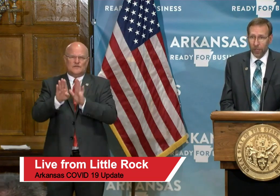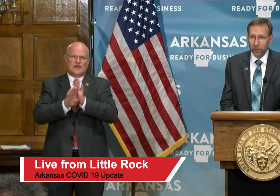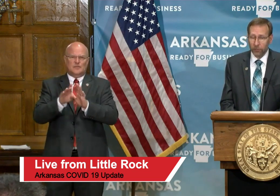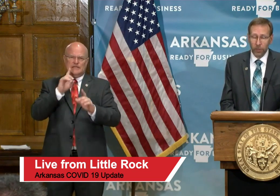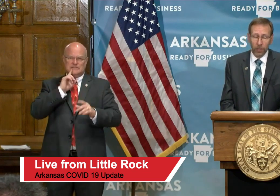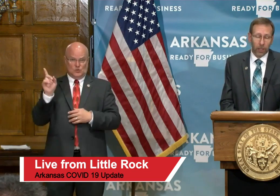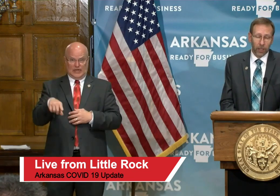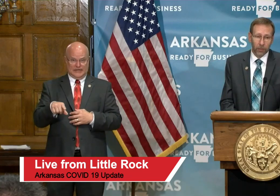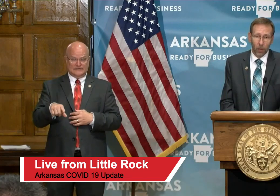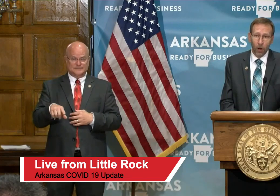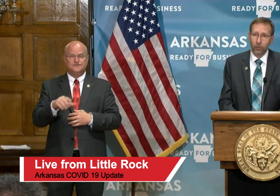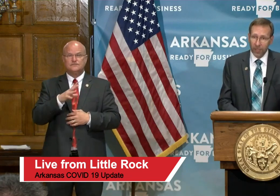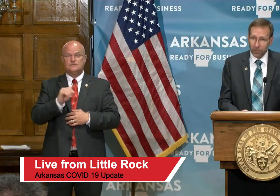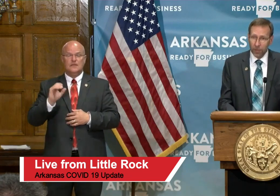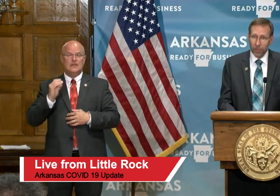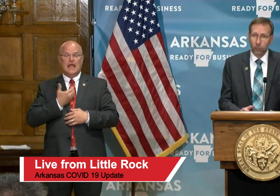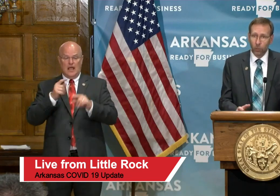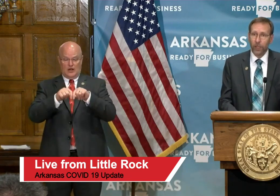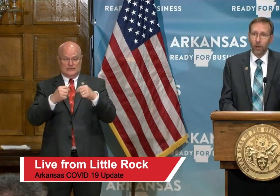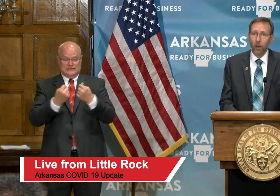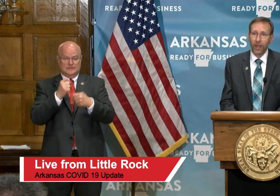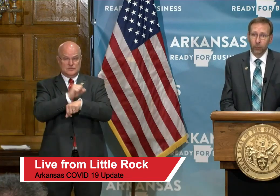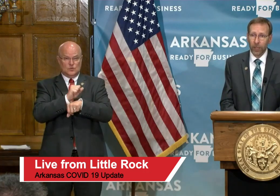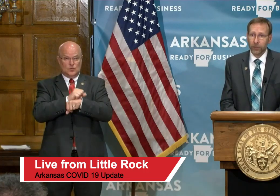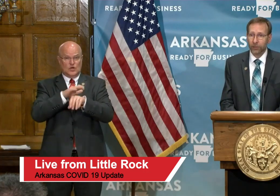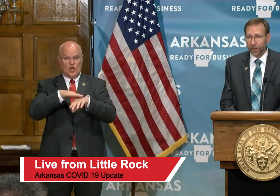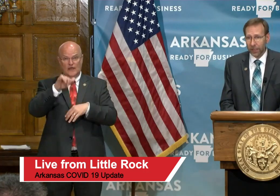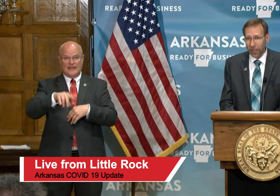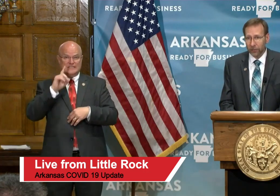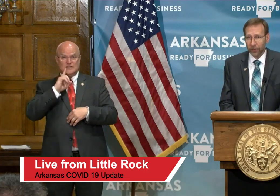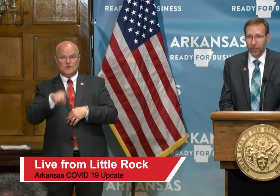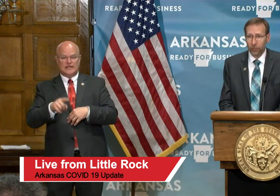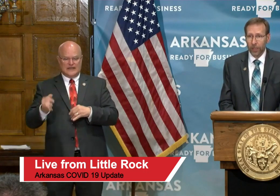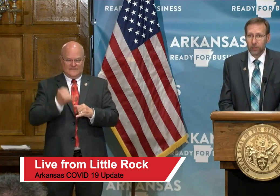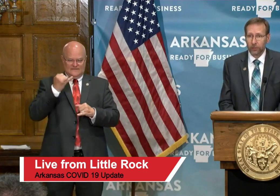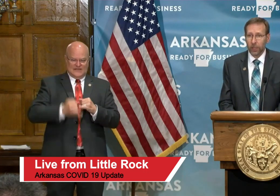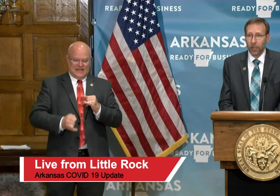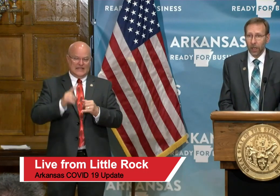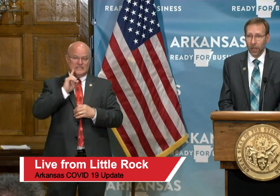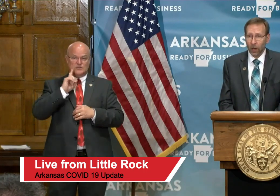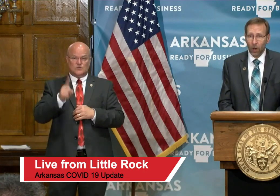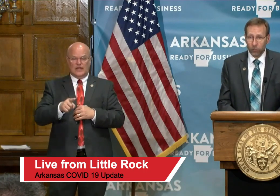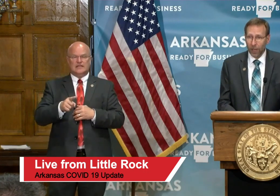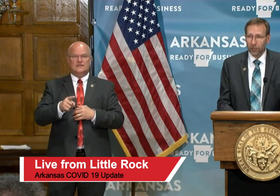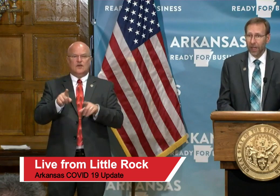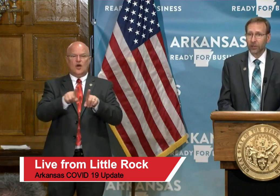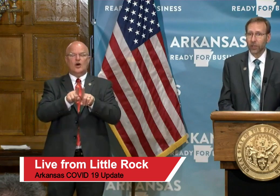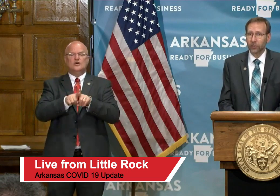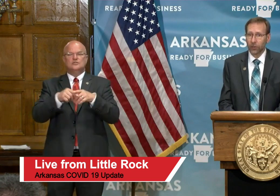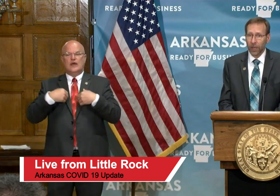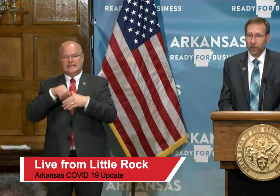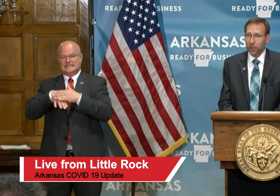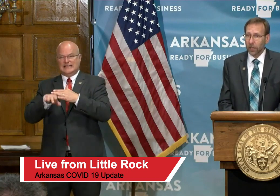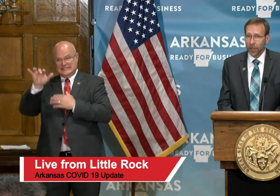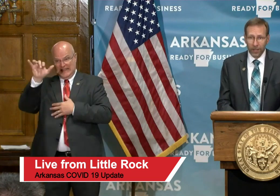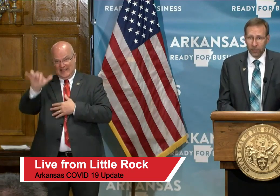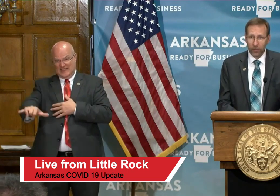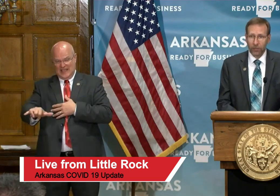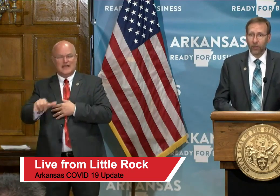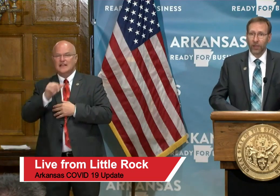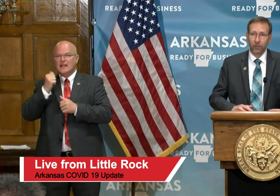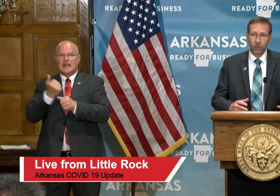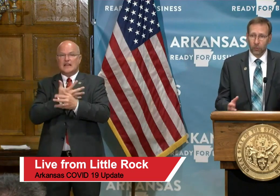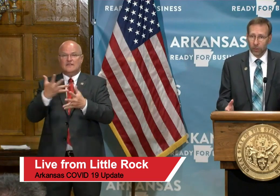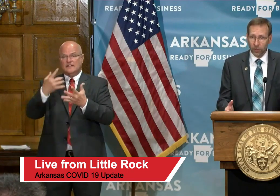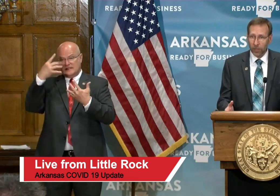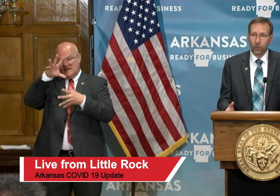developing as a directive. And our team that is working on that directive, finalizing that directive, also has access to that. Not